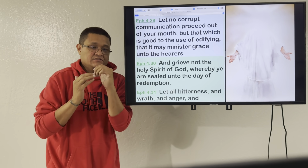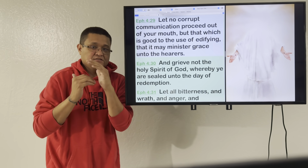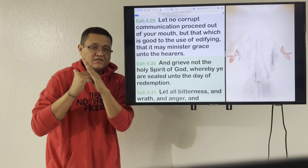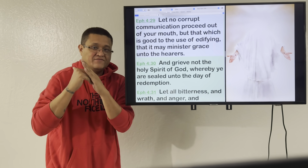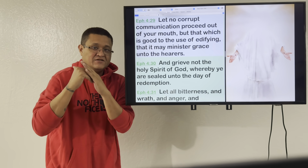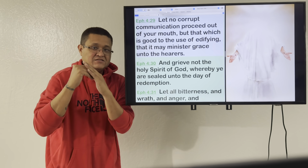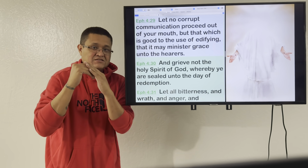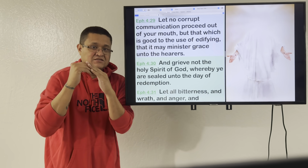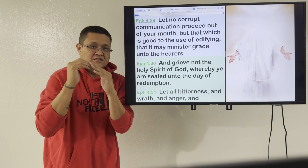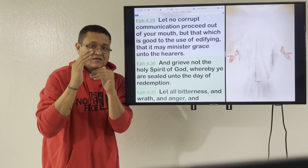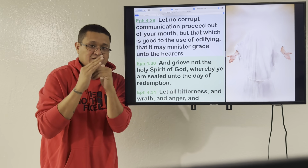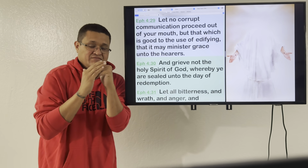use of edifying,